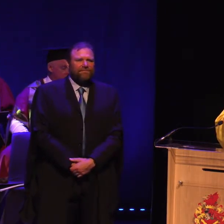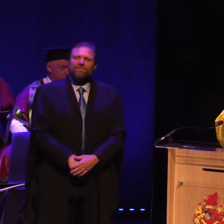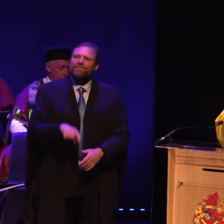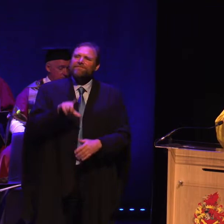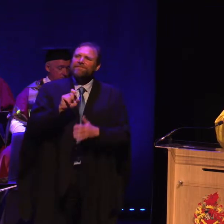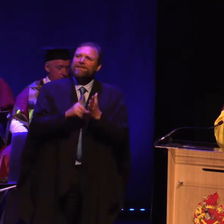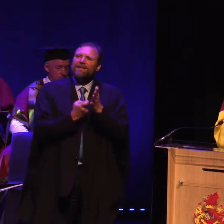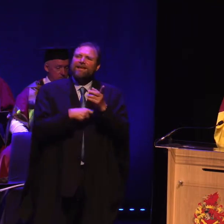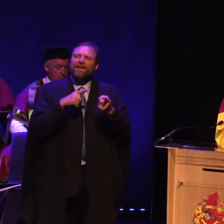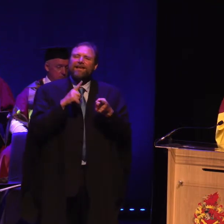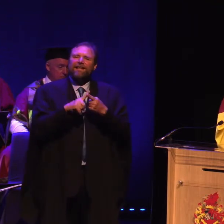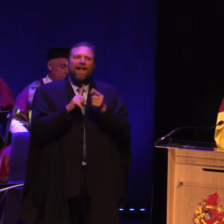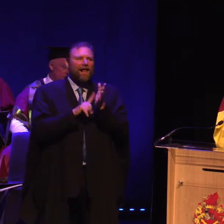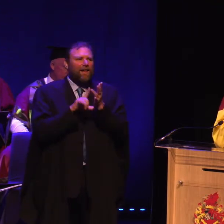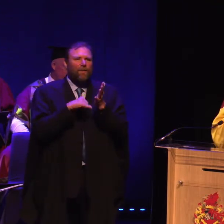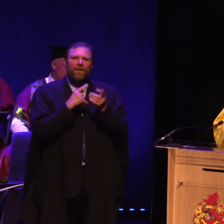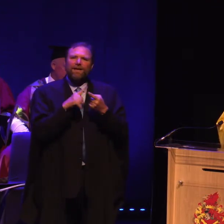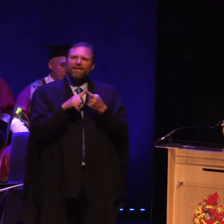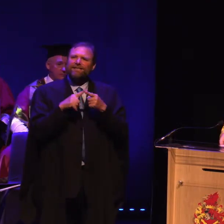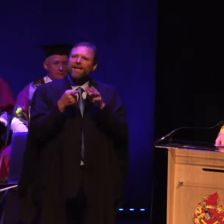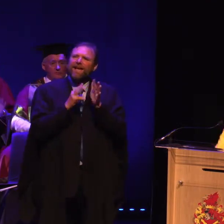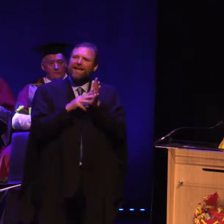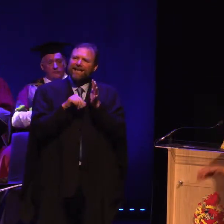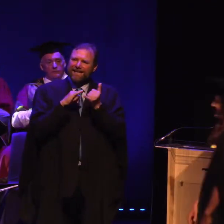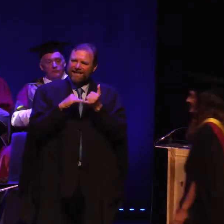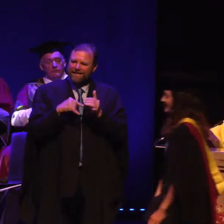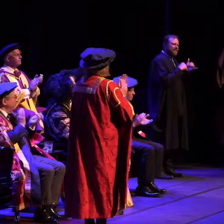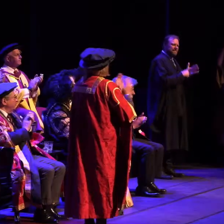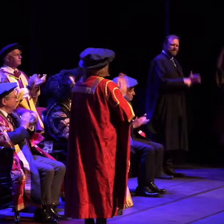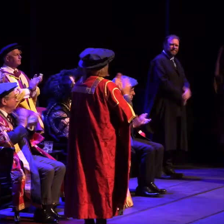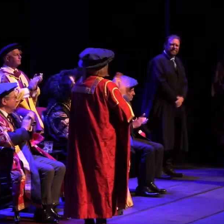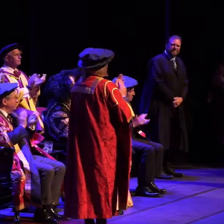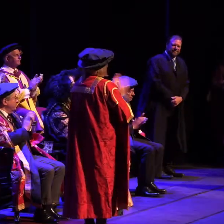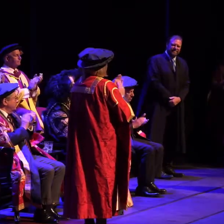Claire Louise Ainsworth.